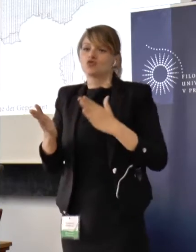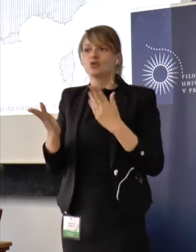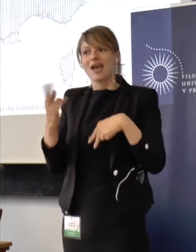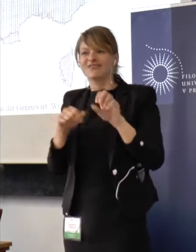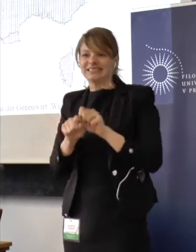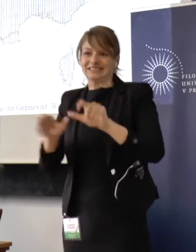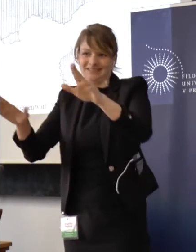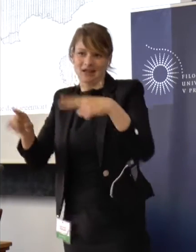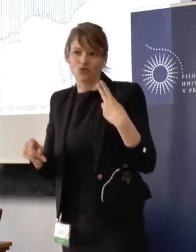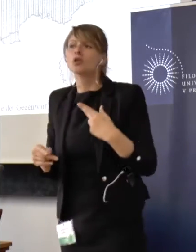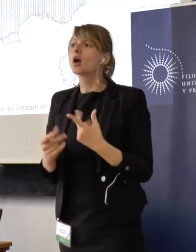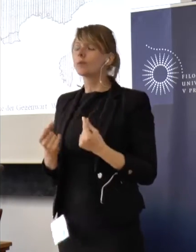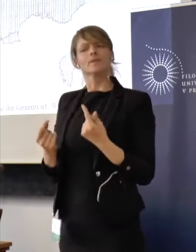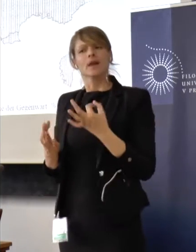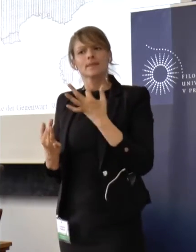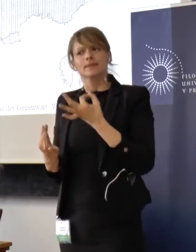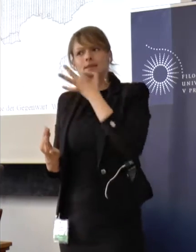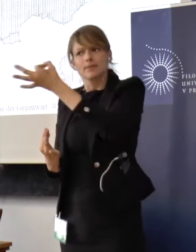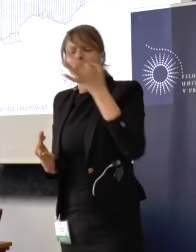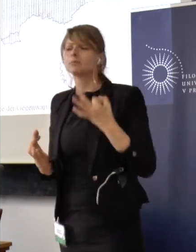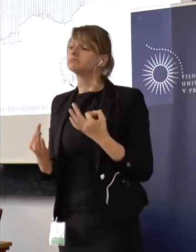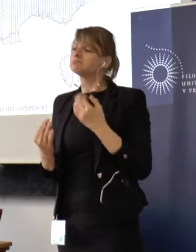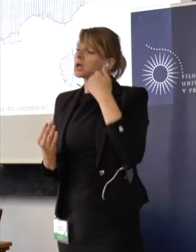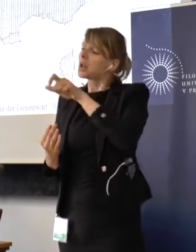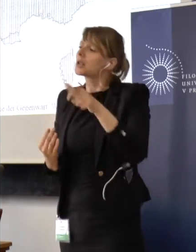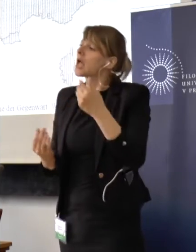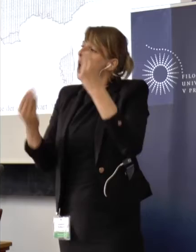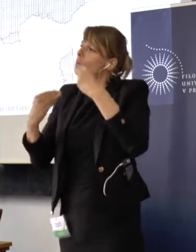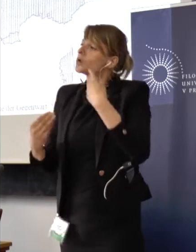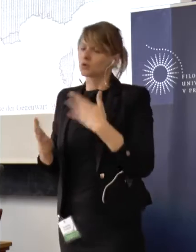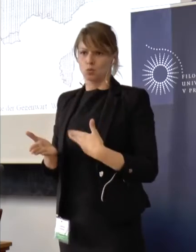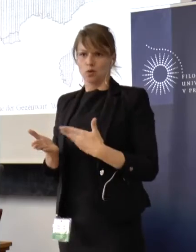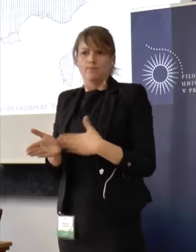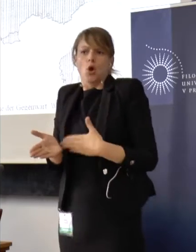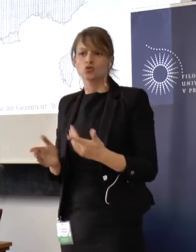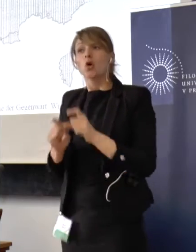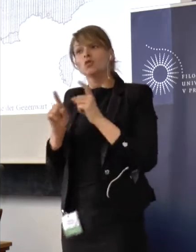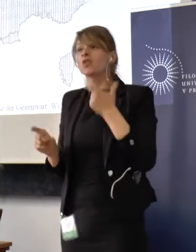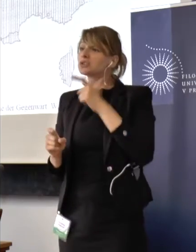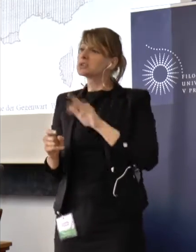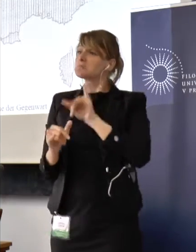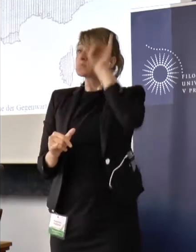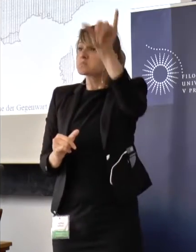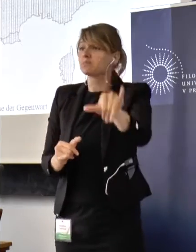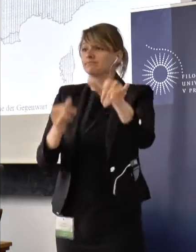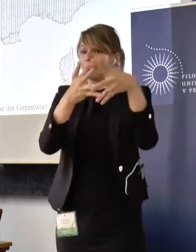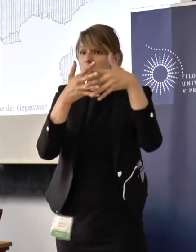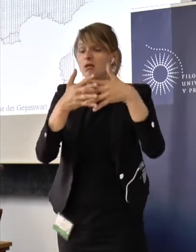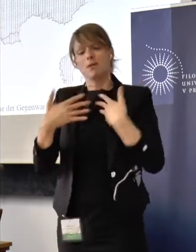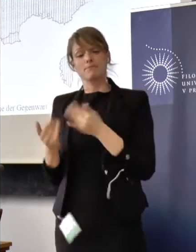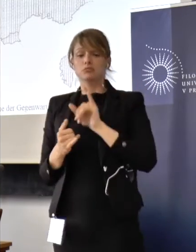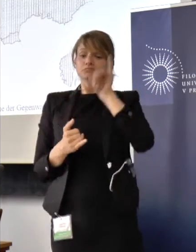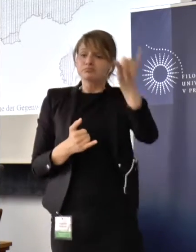become citizens of the world. It's the language they are learning, and this is why I call it. I do not mean it negatively, but this is